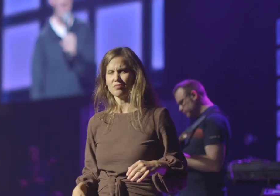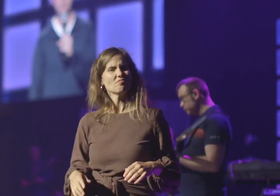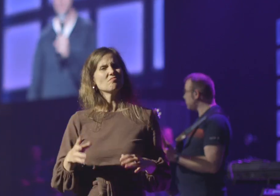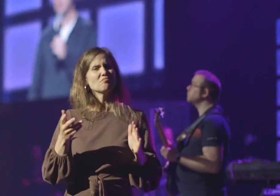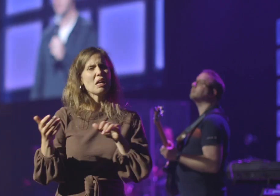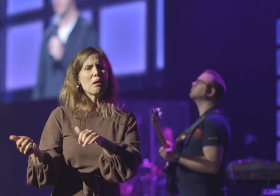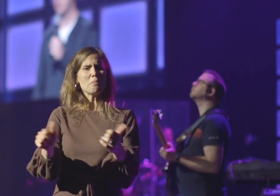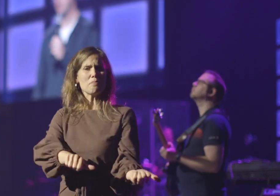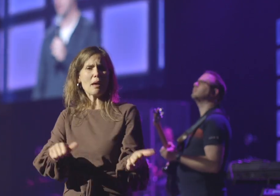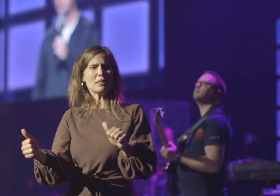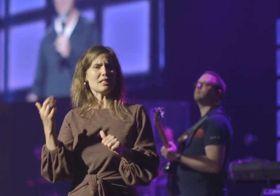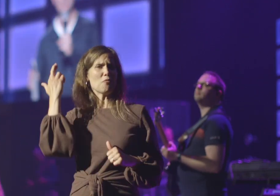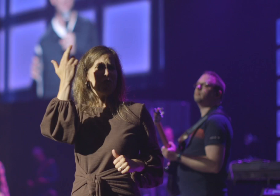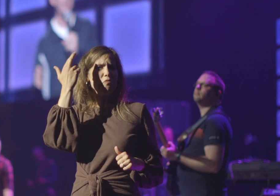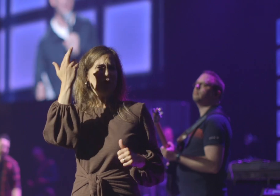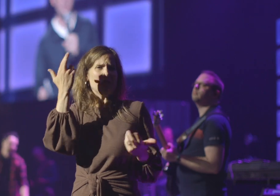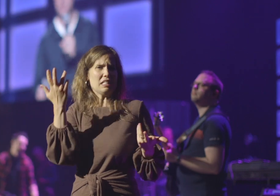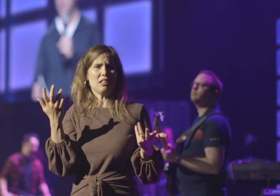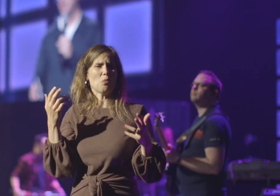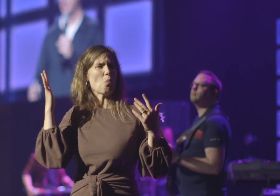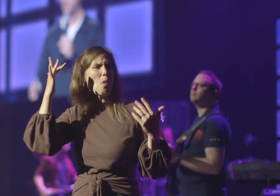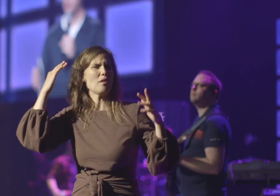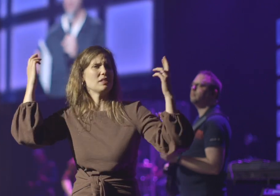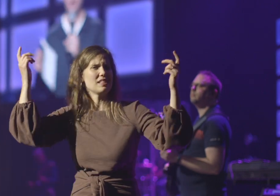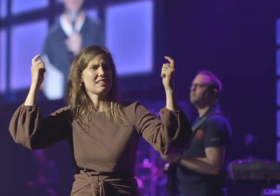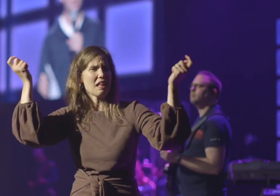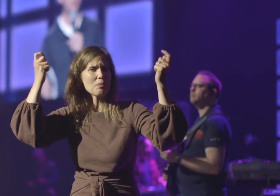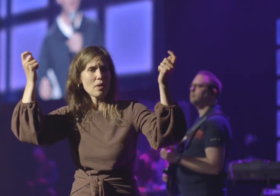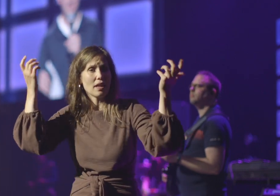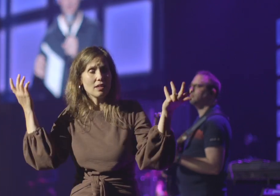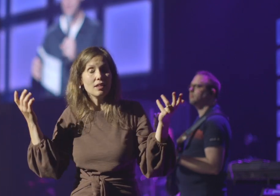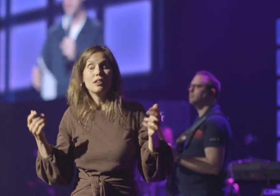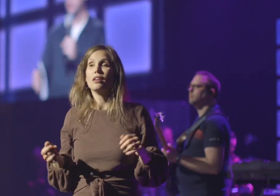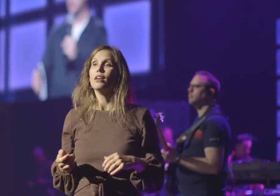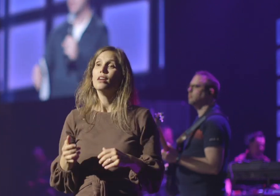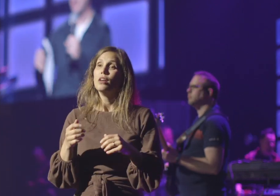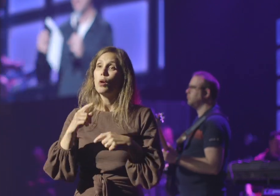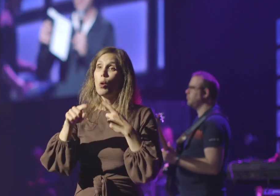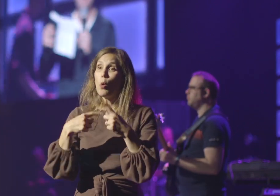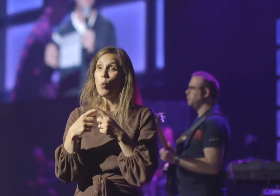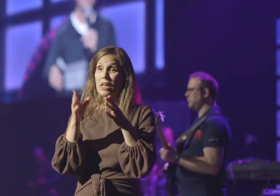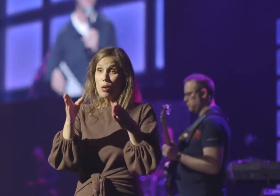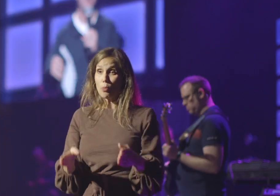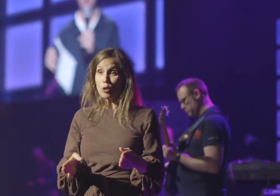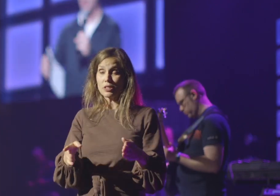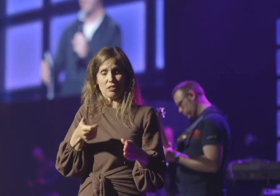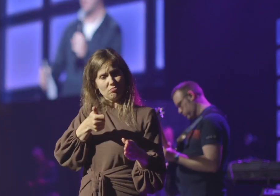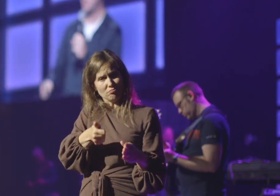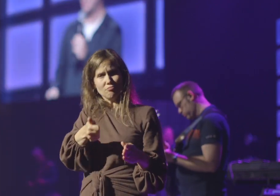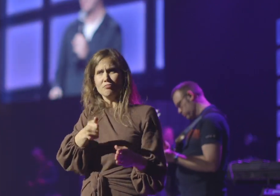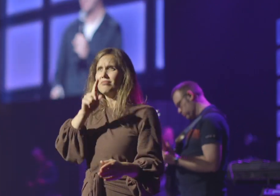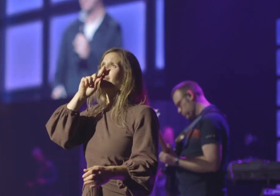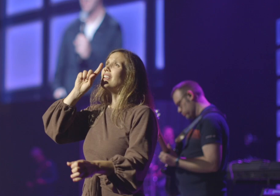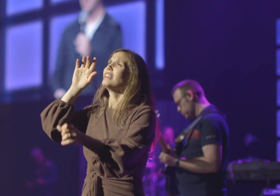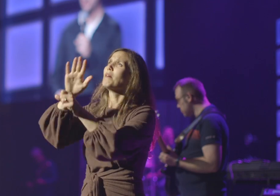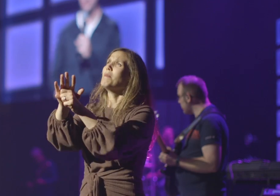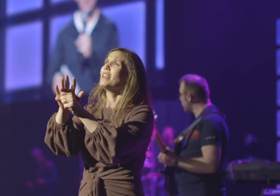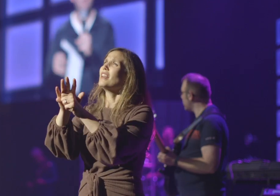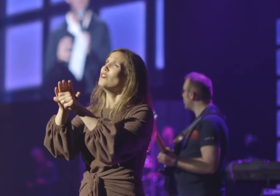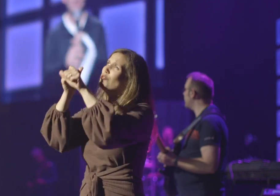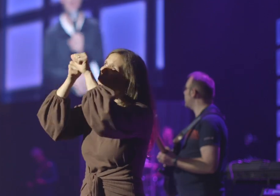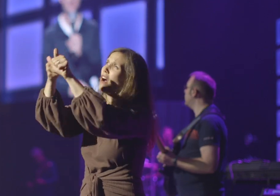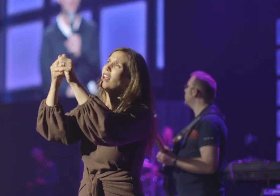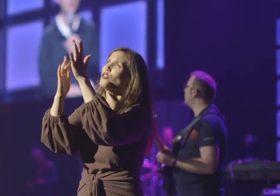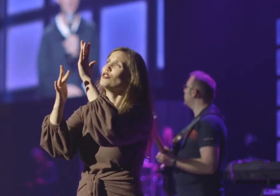celebrate baptisms as a church is this, is we want to celebrate individuals that have committed their life to Jesus. So